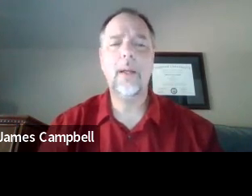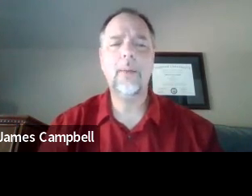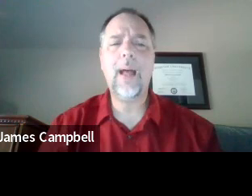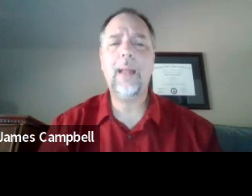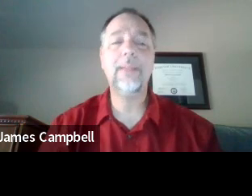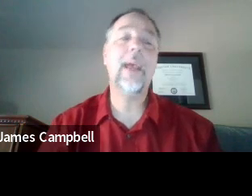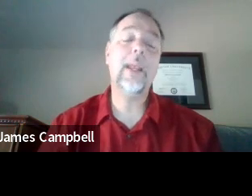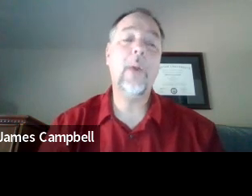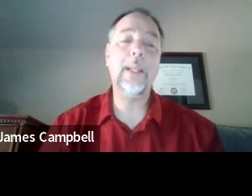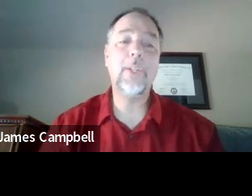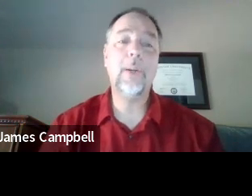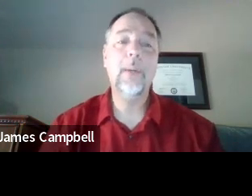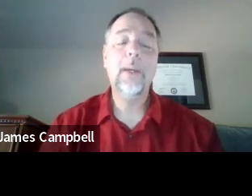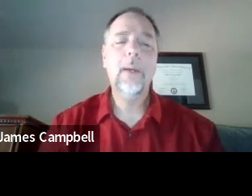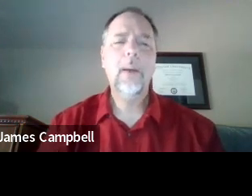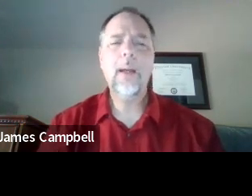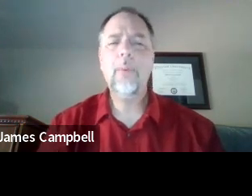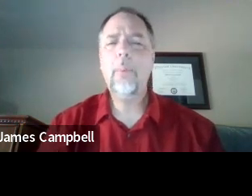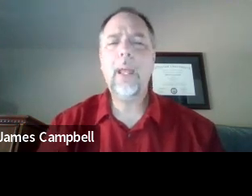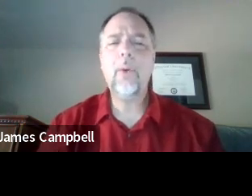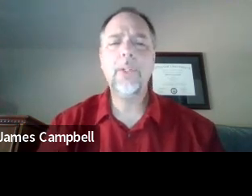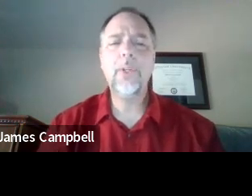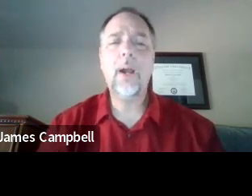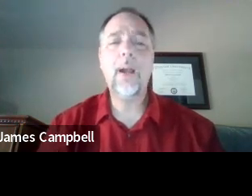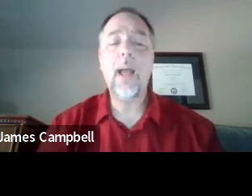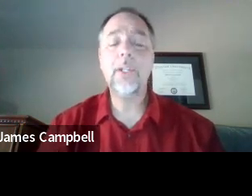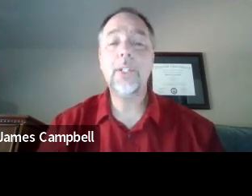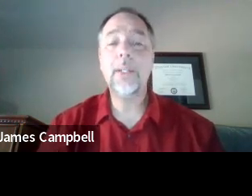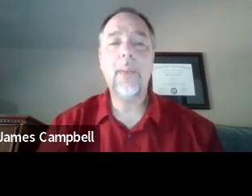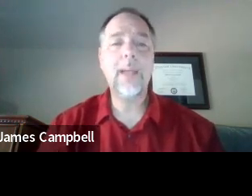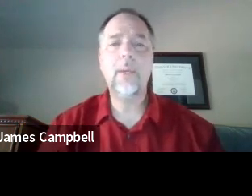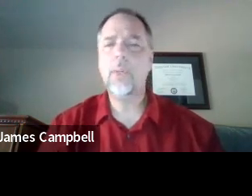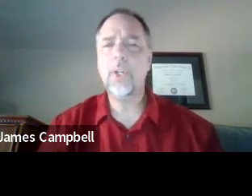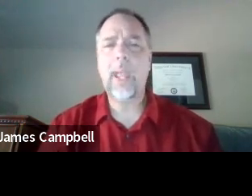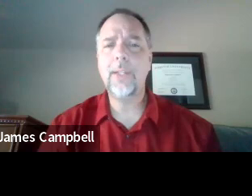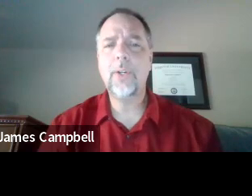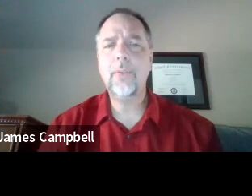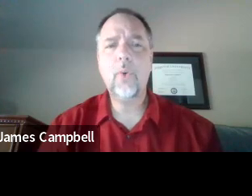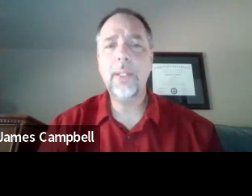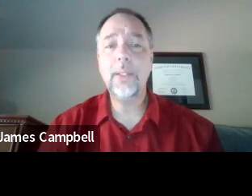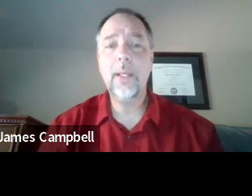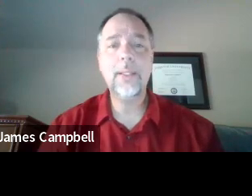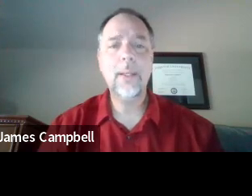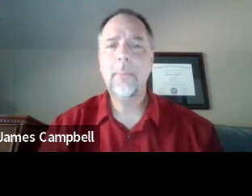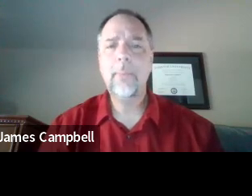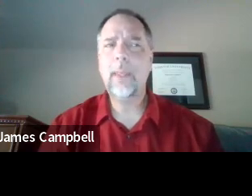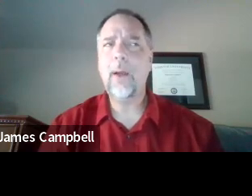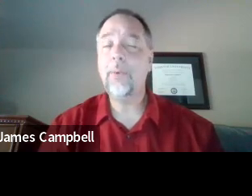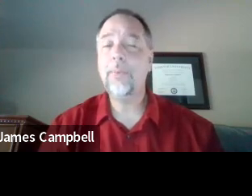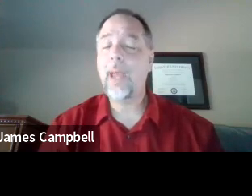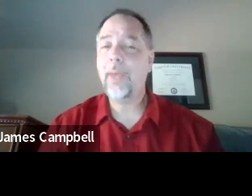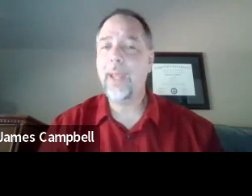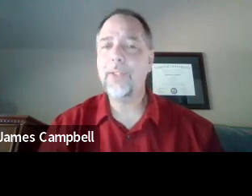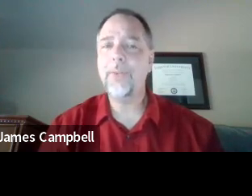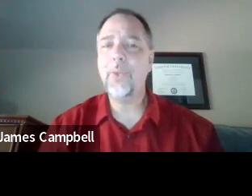It's an antiquated term. It would be like going to your oncologist and them asking what your cancer of choice is. I